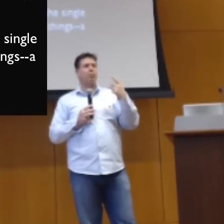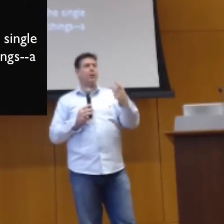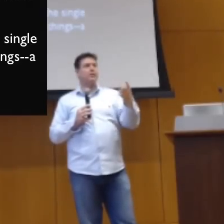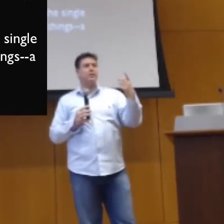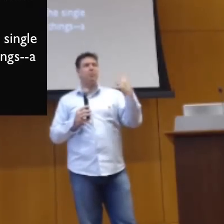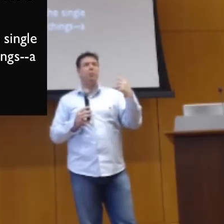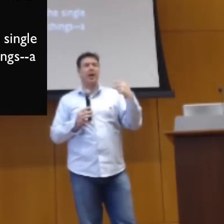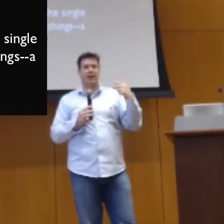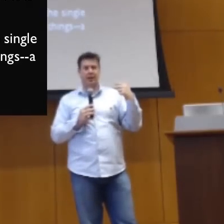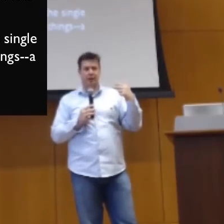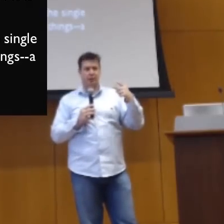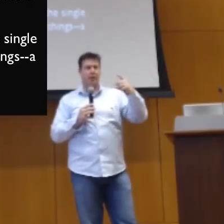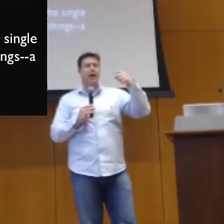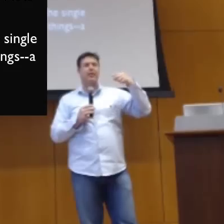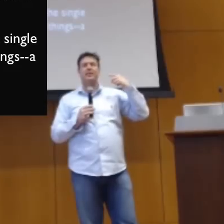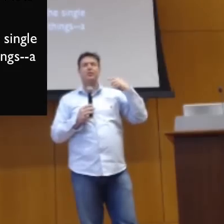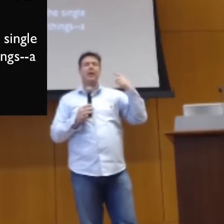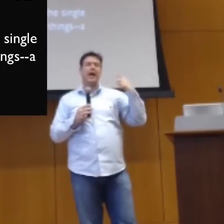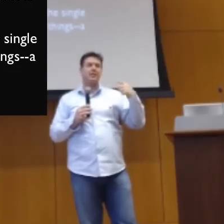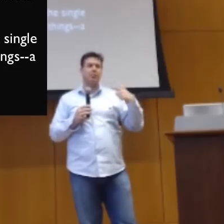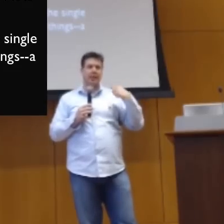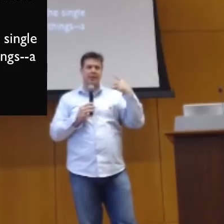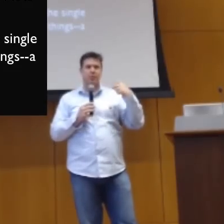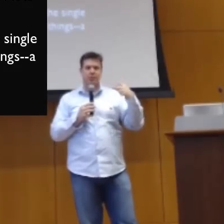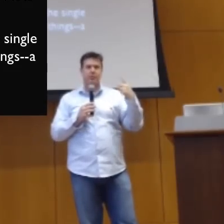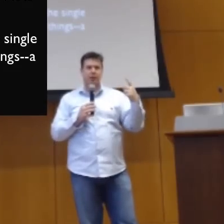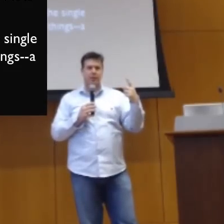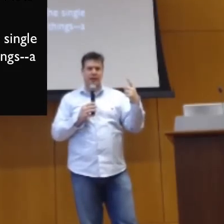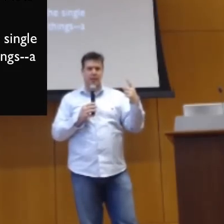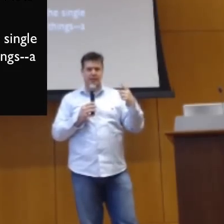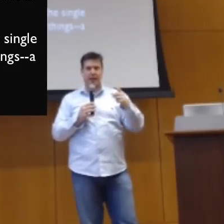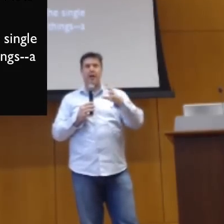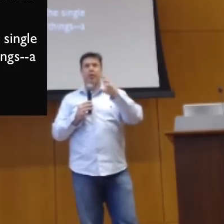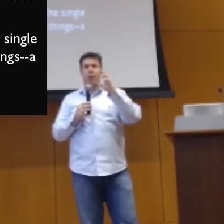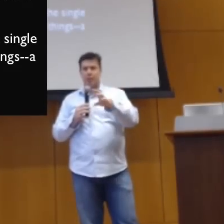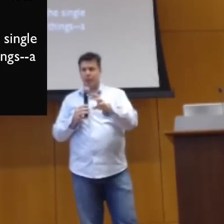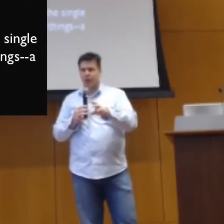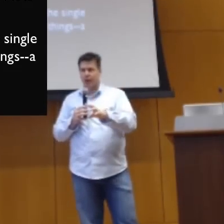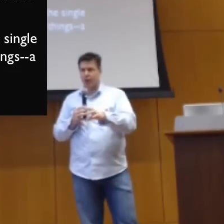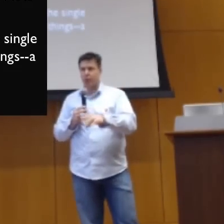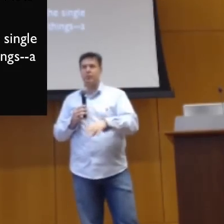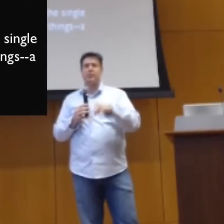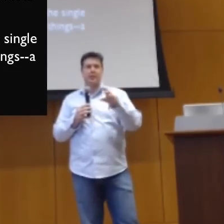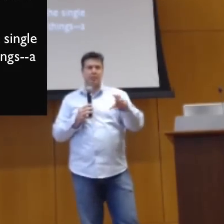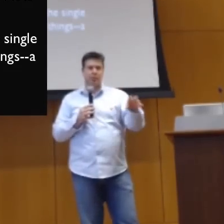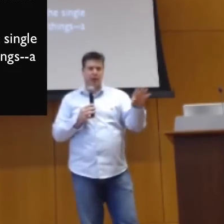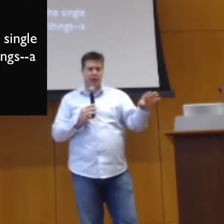Because deaf people can't hear. So that's actually an axiom that I teach my students all the time. I say, the one important thing you need to remember is that deaf people can't